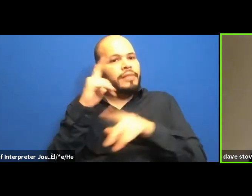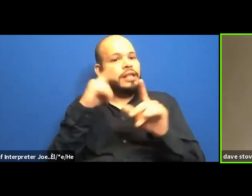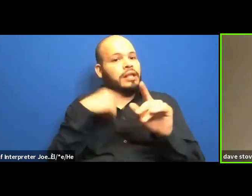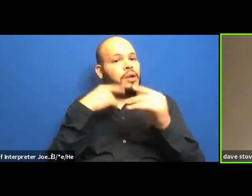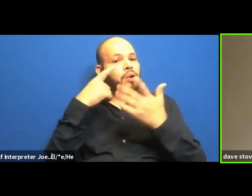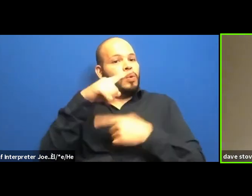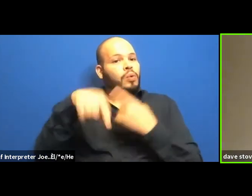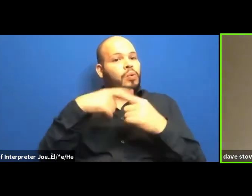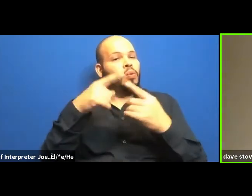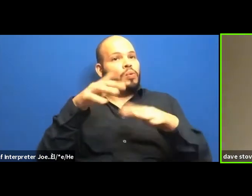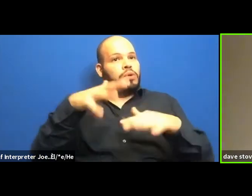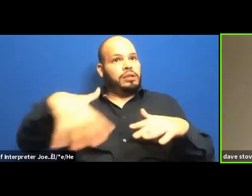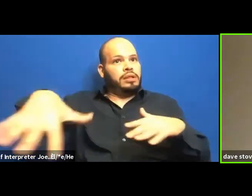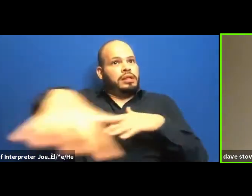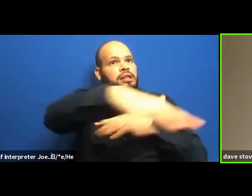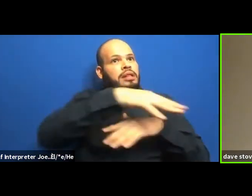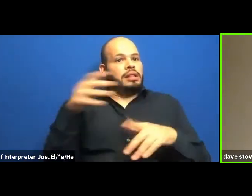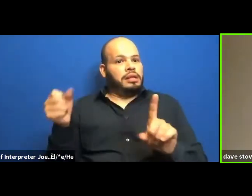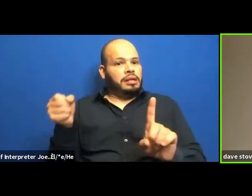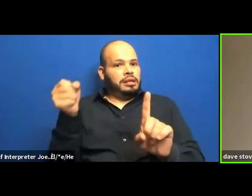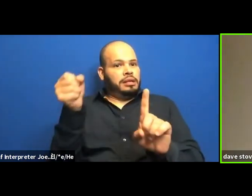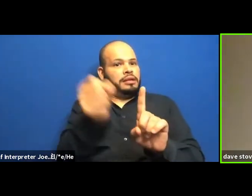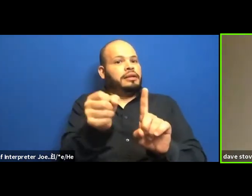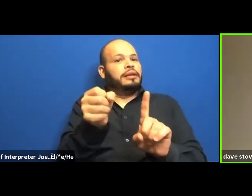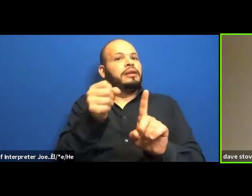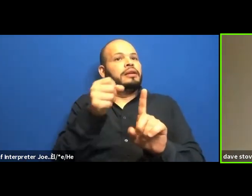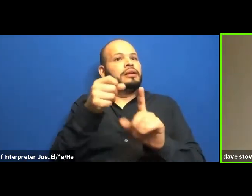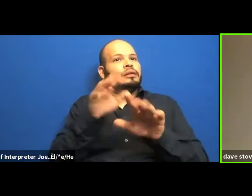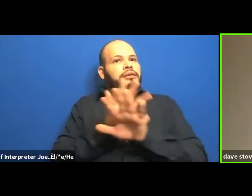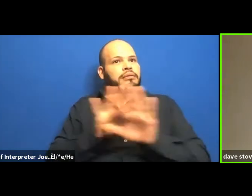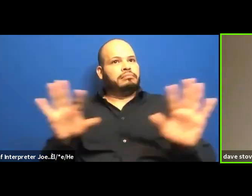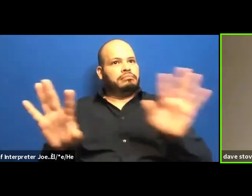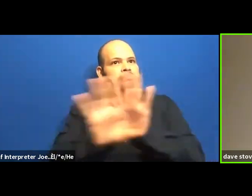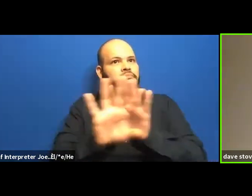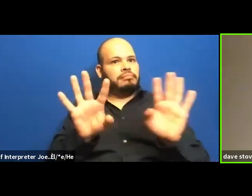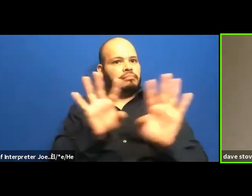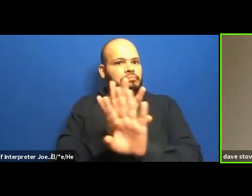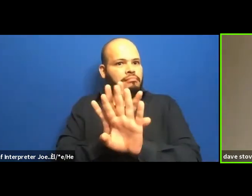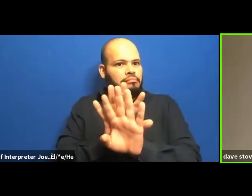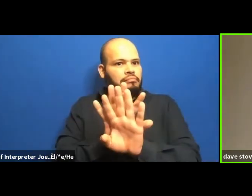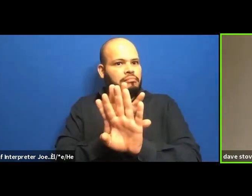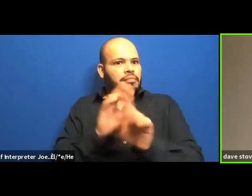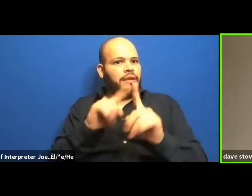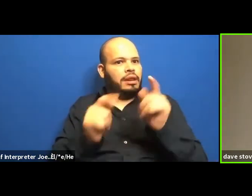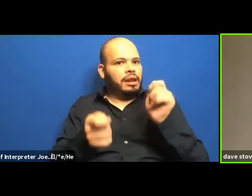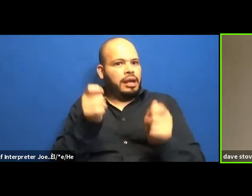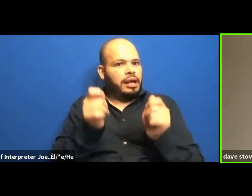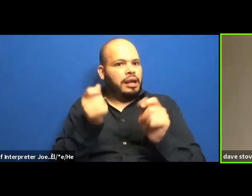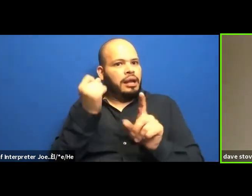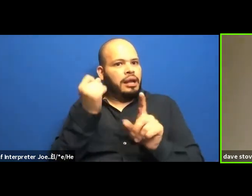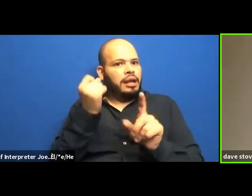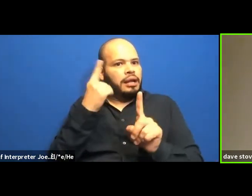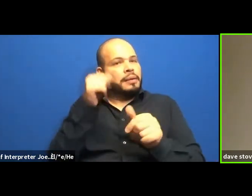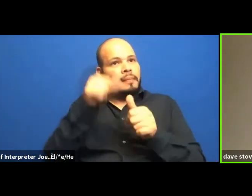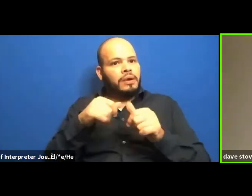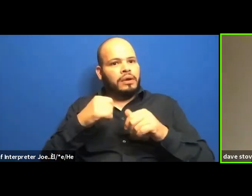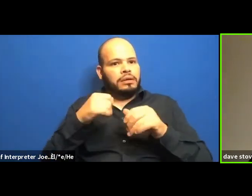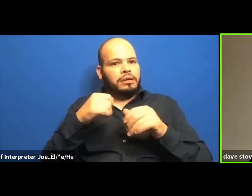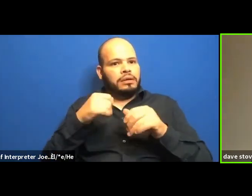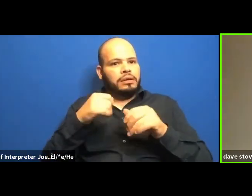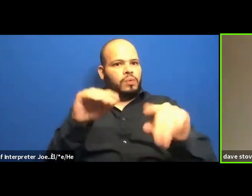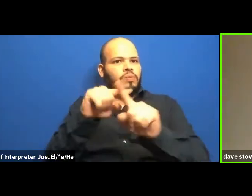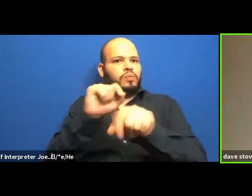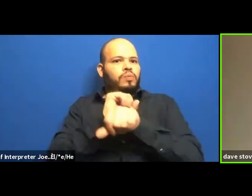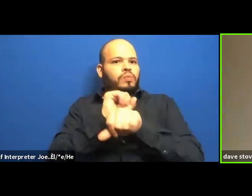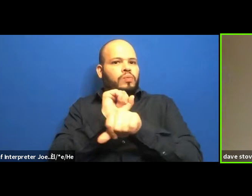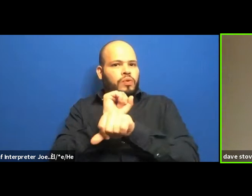remembering movement work. So let's go on to our next question. And the